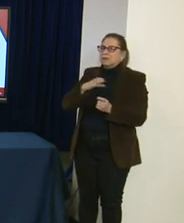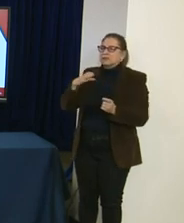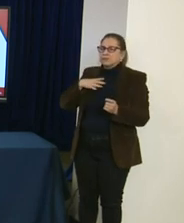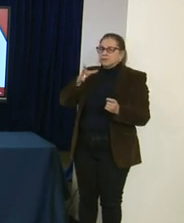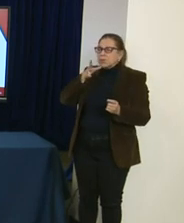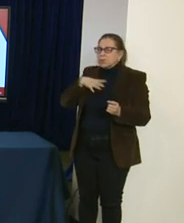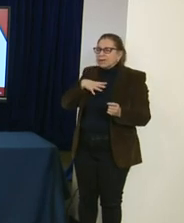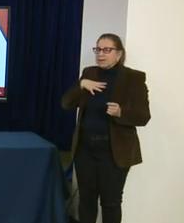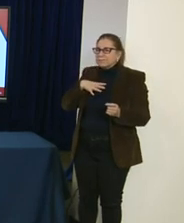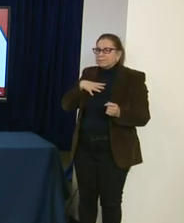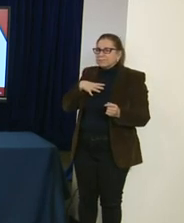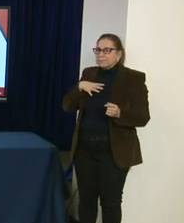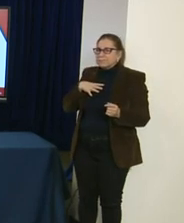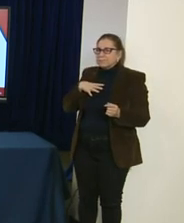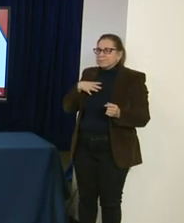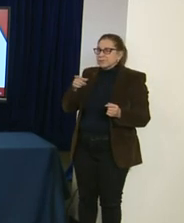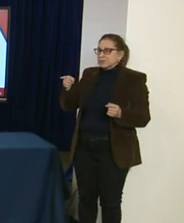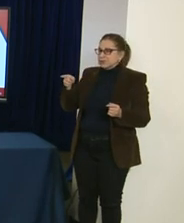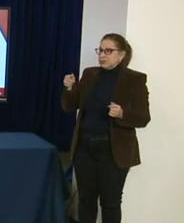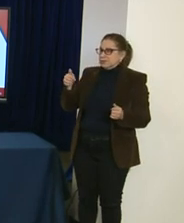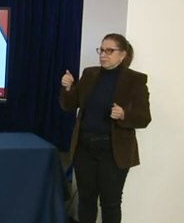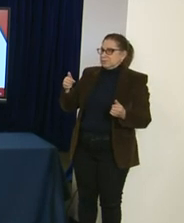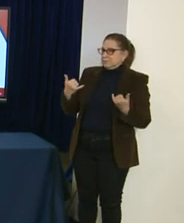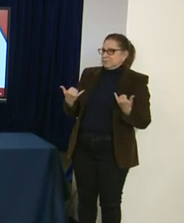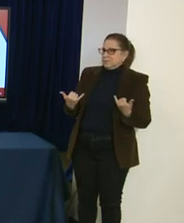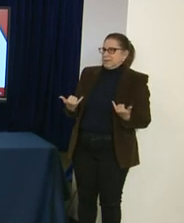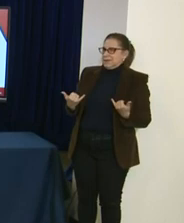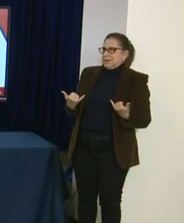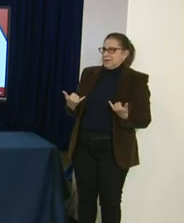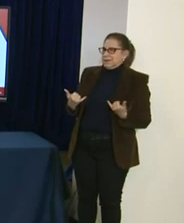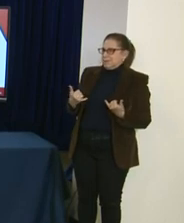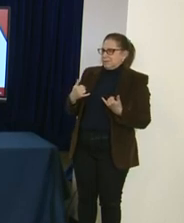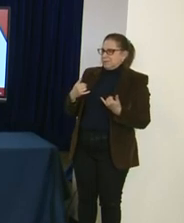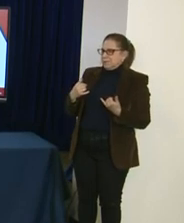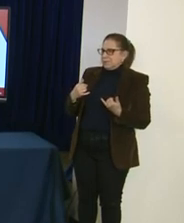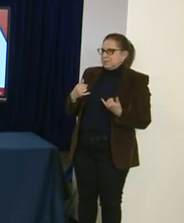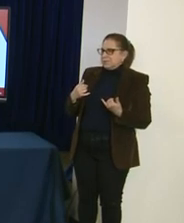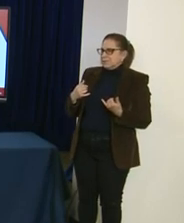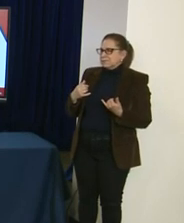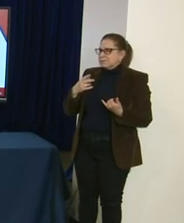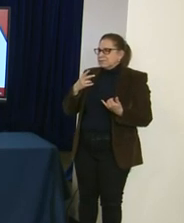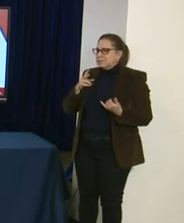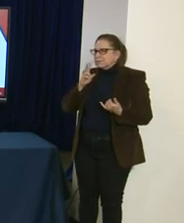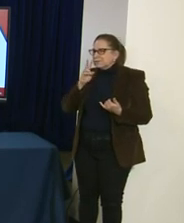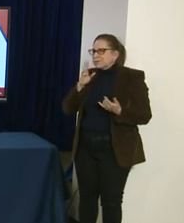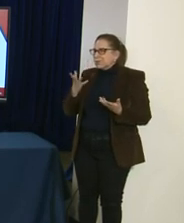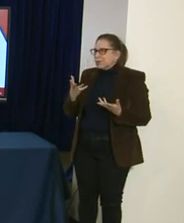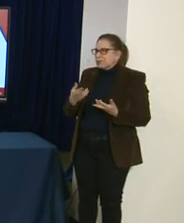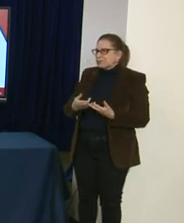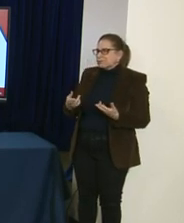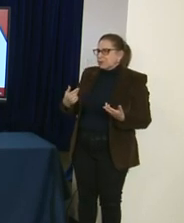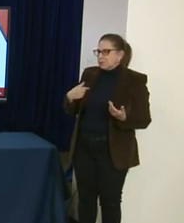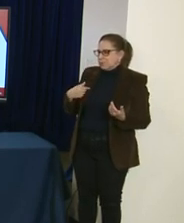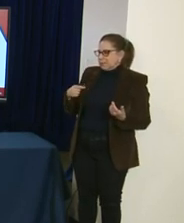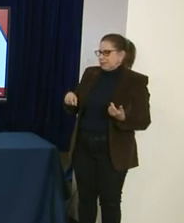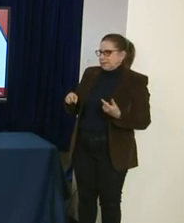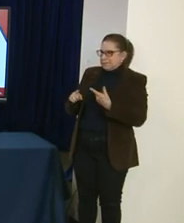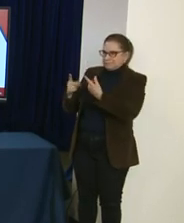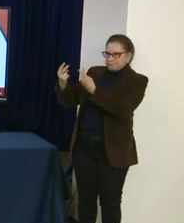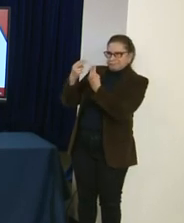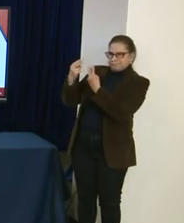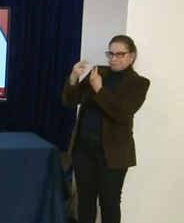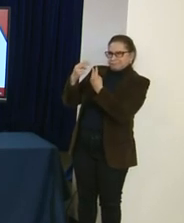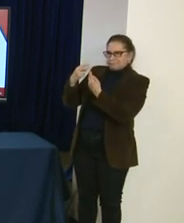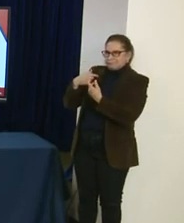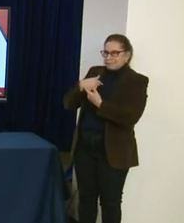she is following all the things and resources that we will need in the district to get back to